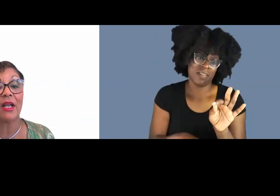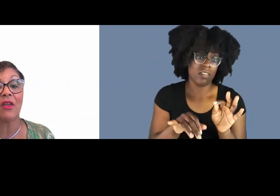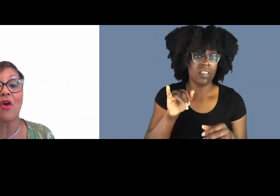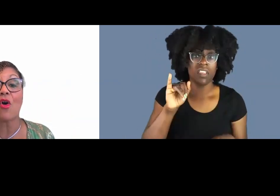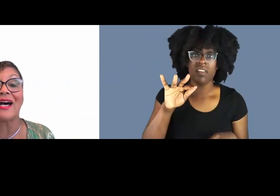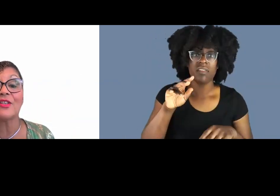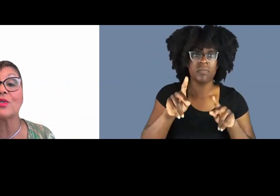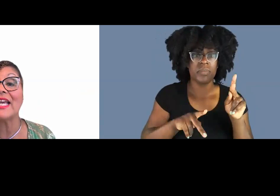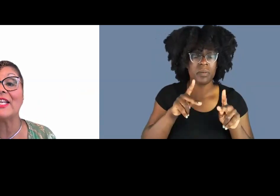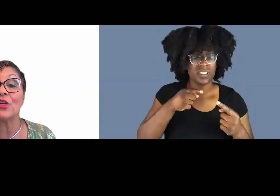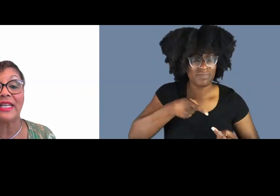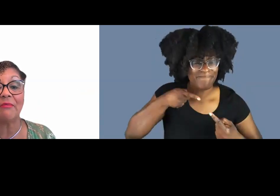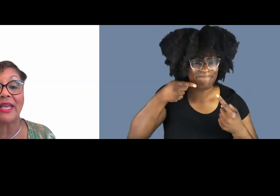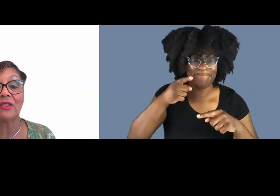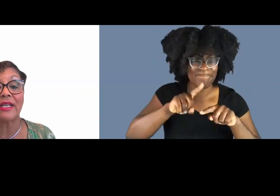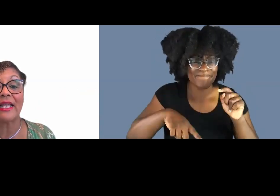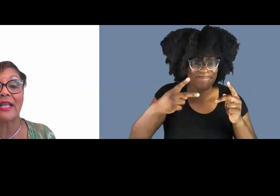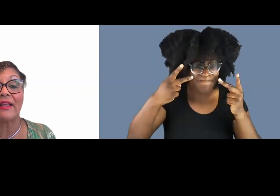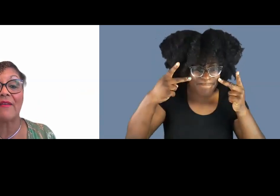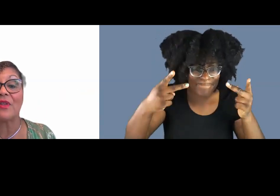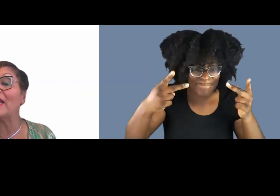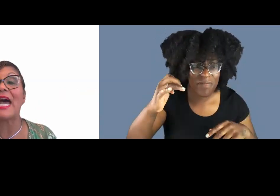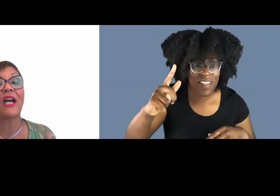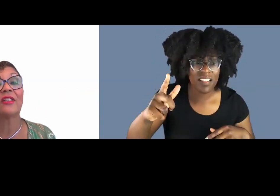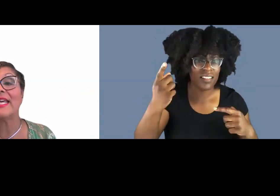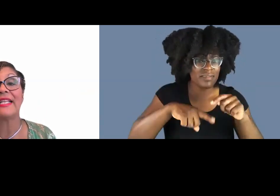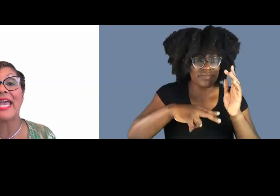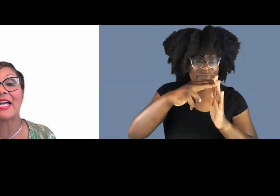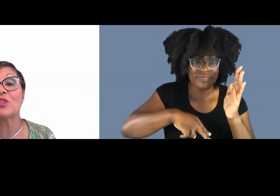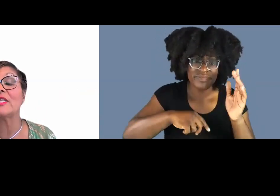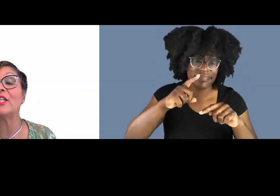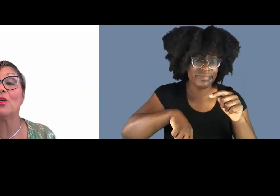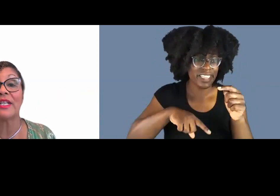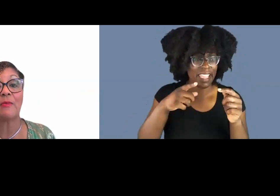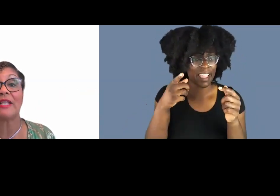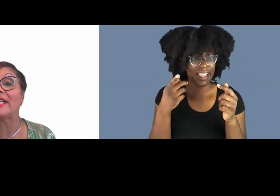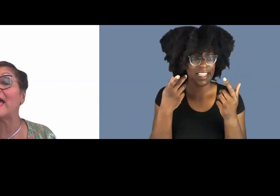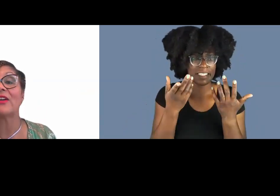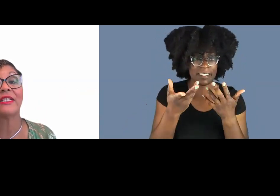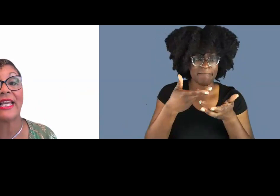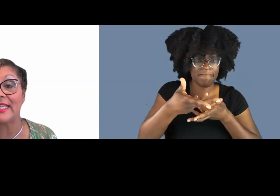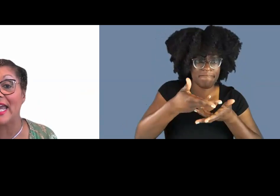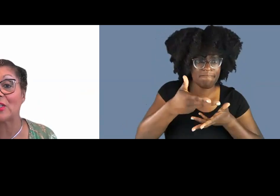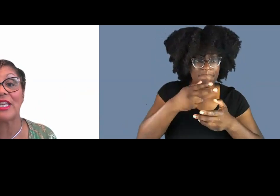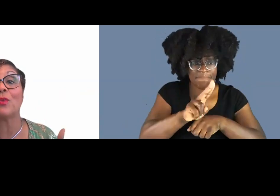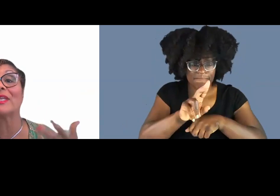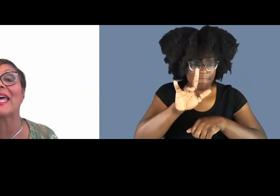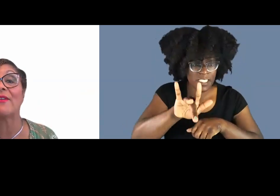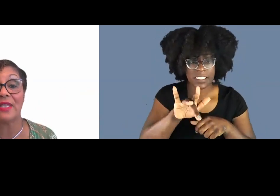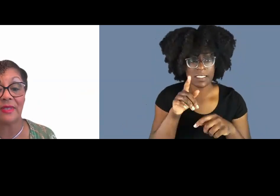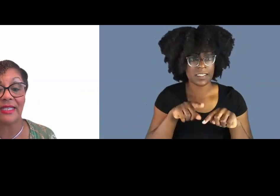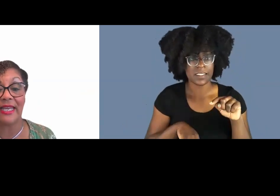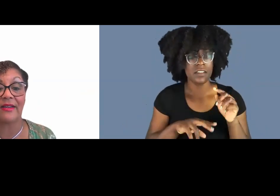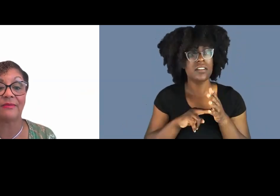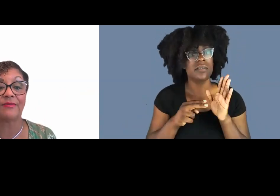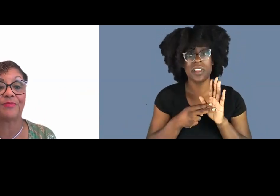that email, or understanding your email, then they're not going to take the actions that you expect. They're not going to take the actions that you would like